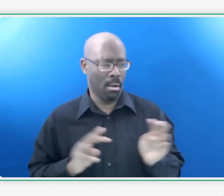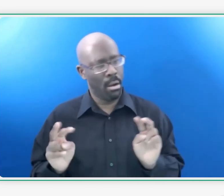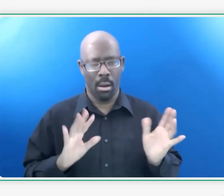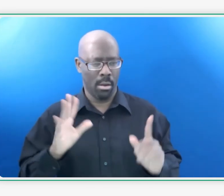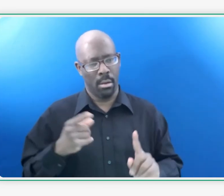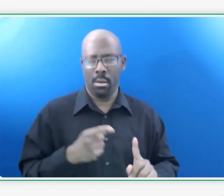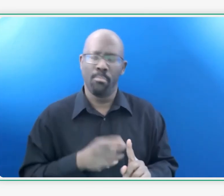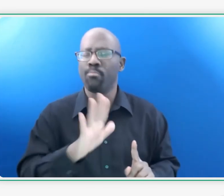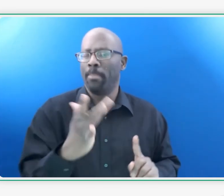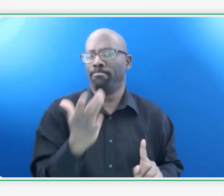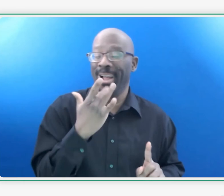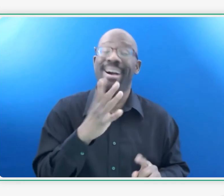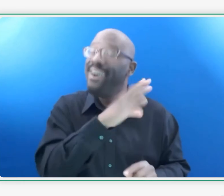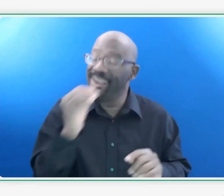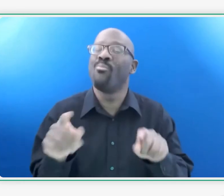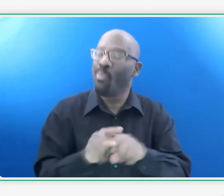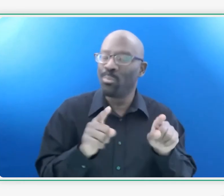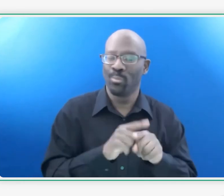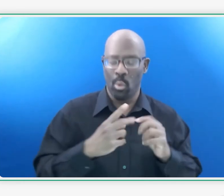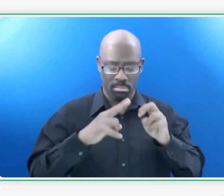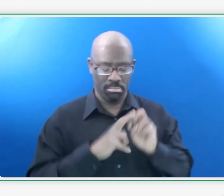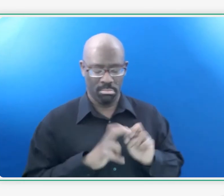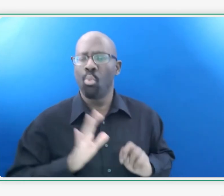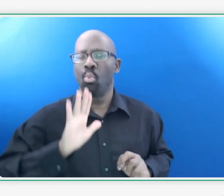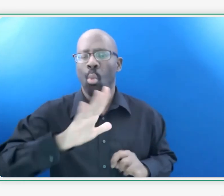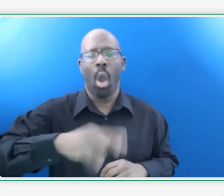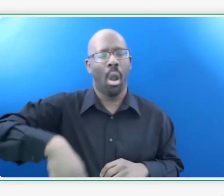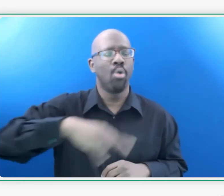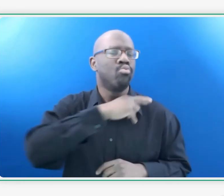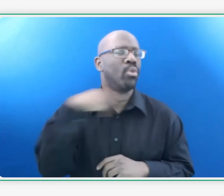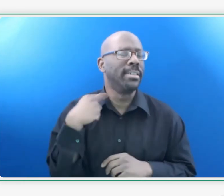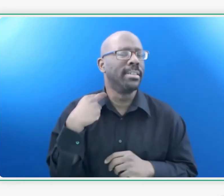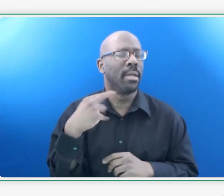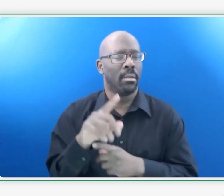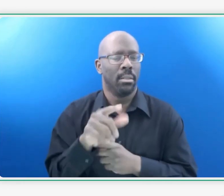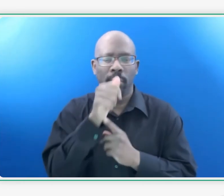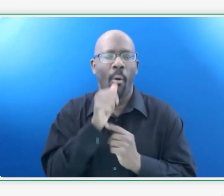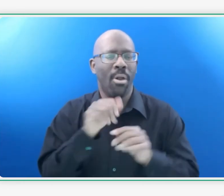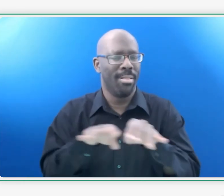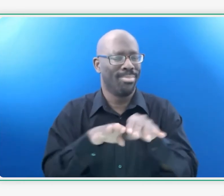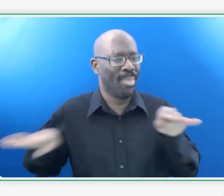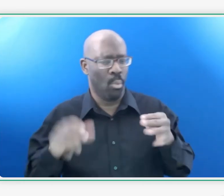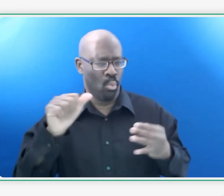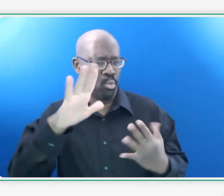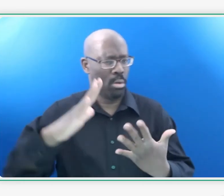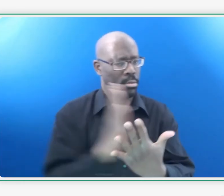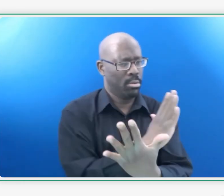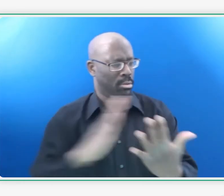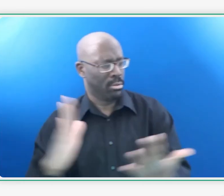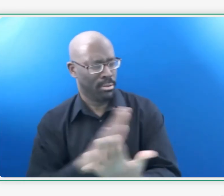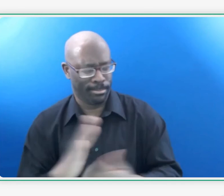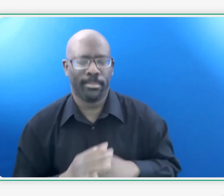tips. And you can take a look at those and see what fits your needs, but also it's important to go back to that idea of